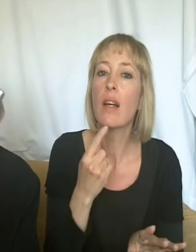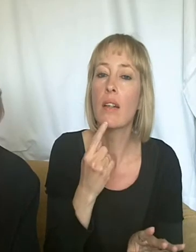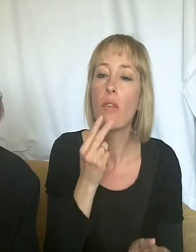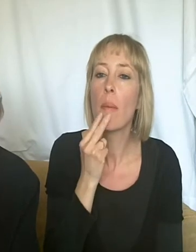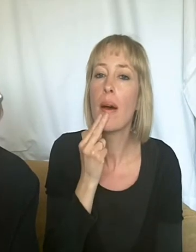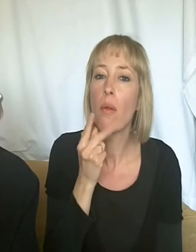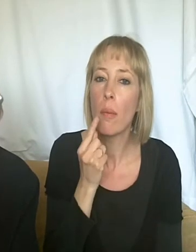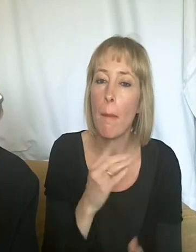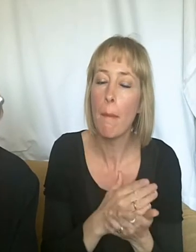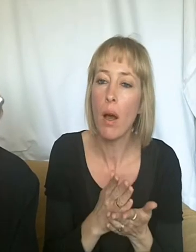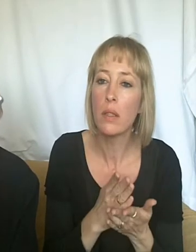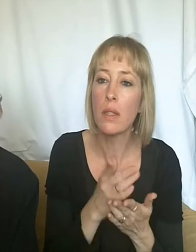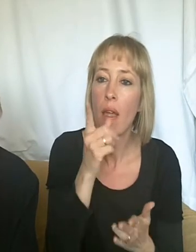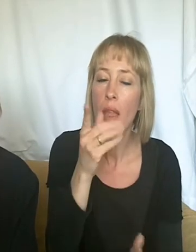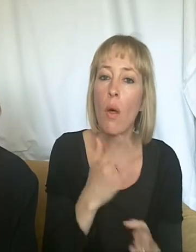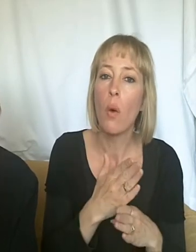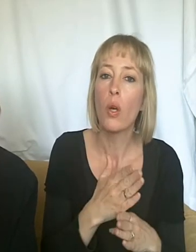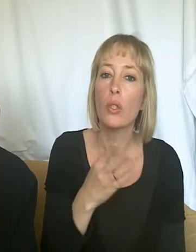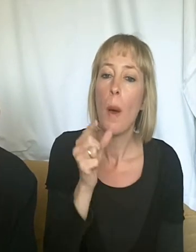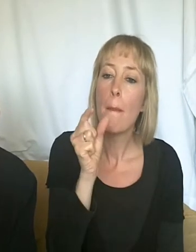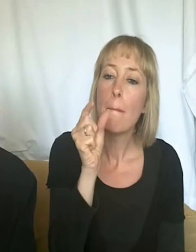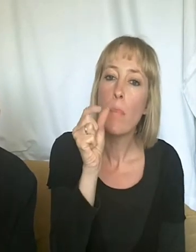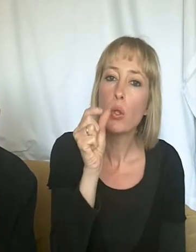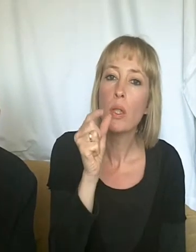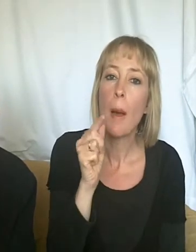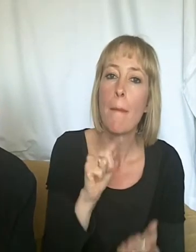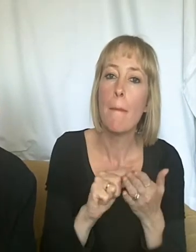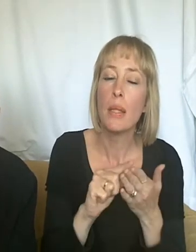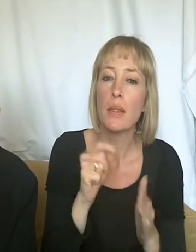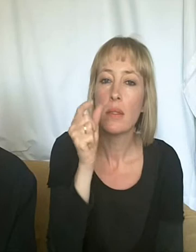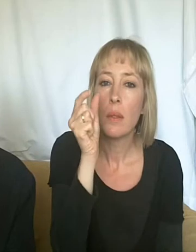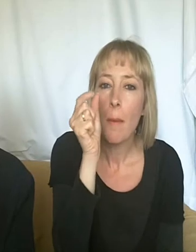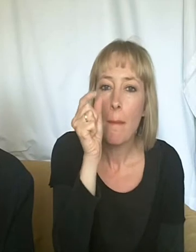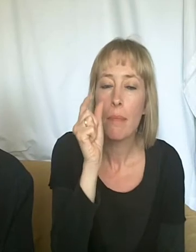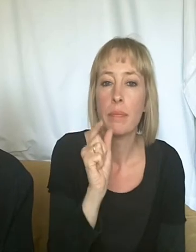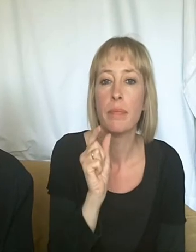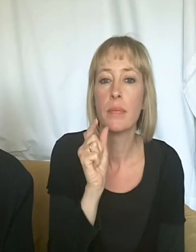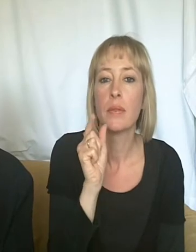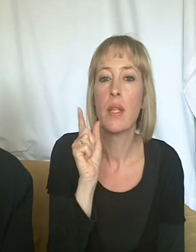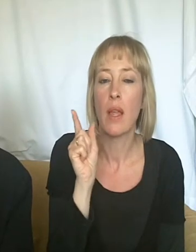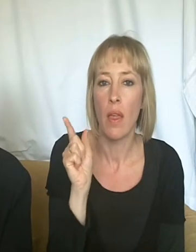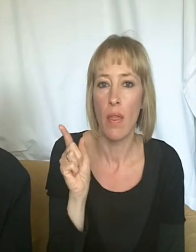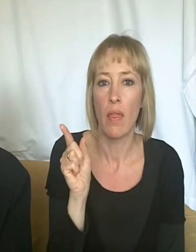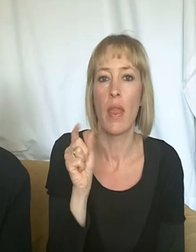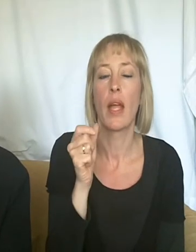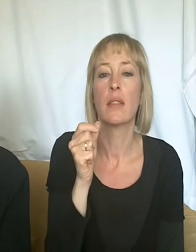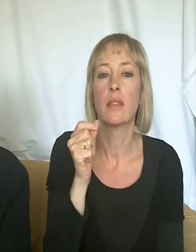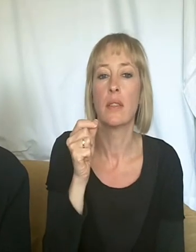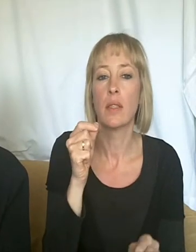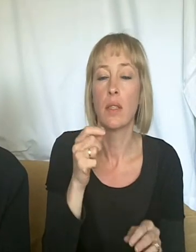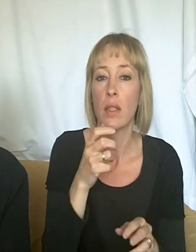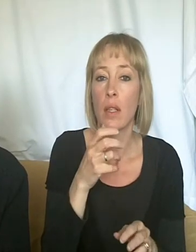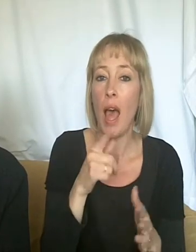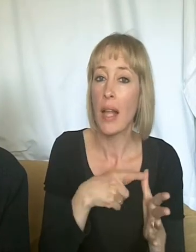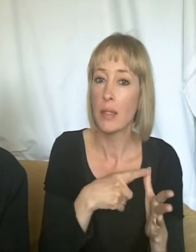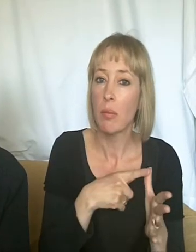works by pushing the button, and the button makes the atomizer heat up, and